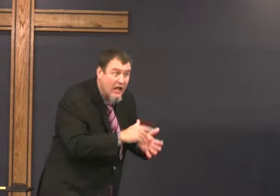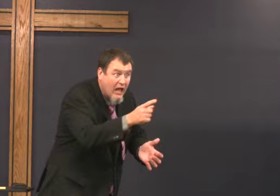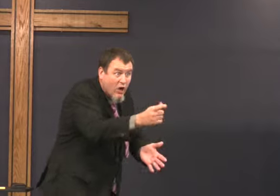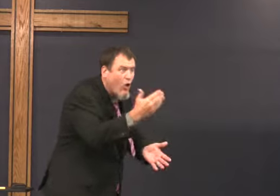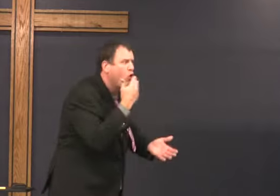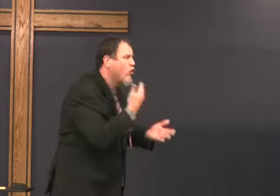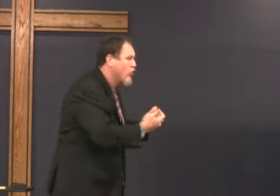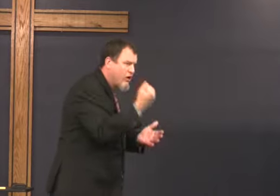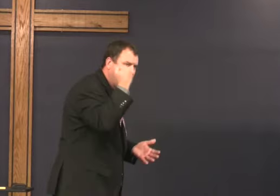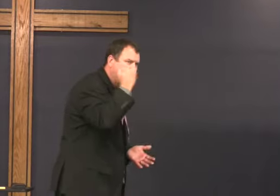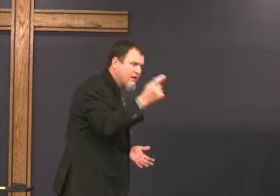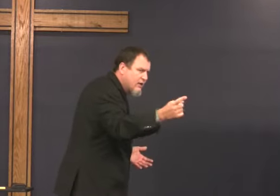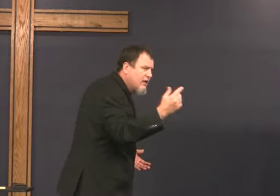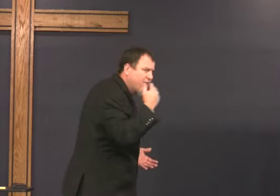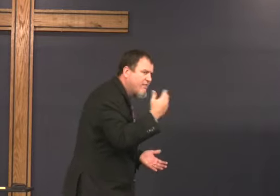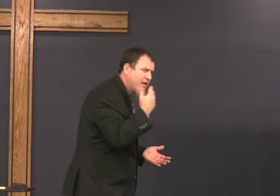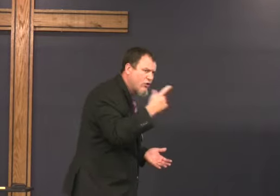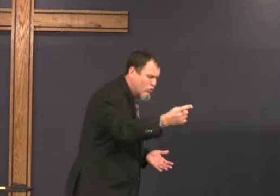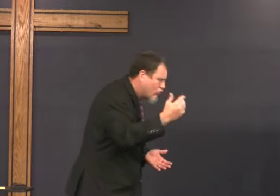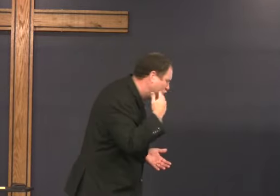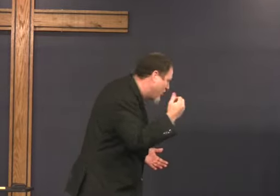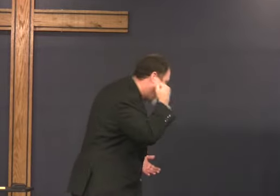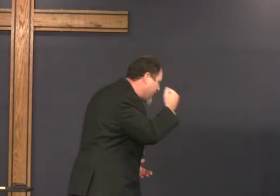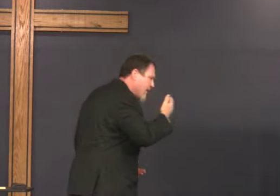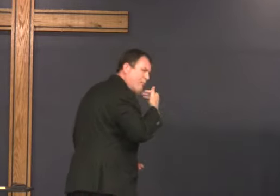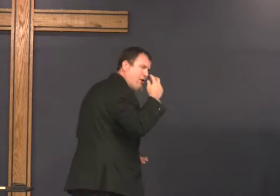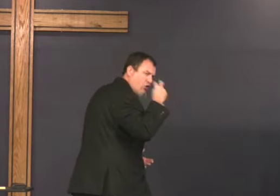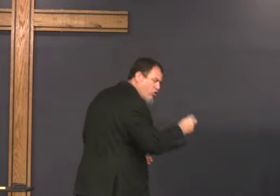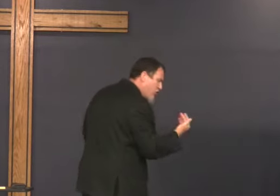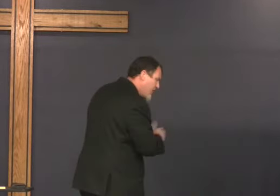Oh, I need to look in the mirror again. Okay, good idea. Thank you.